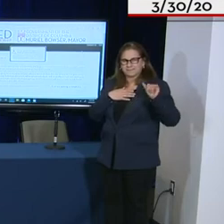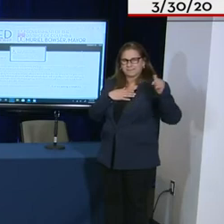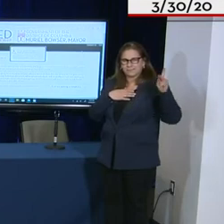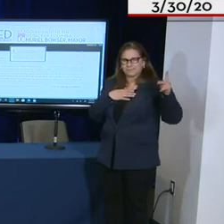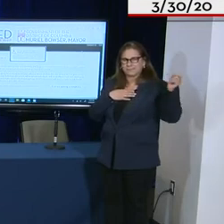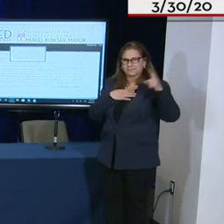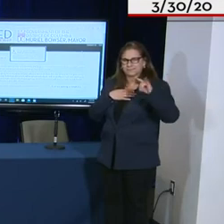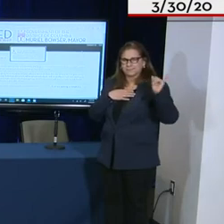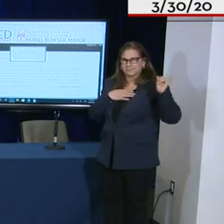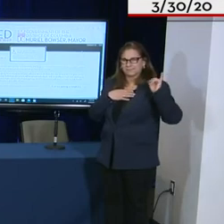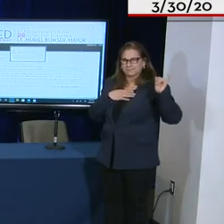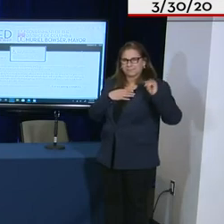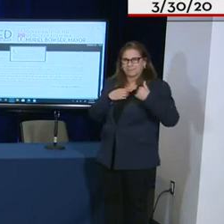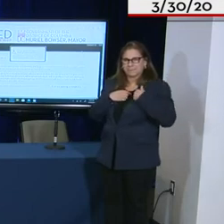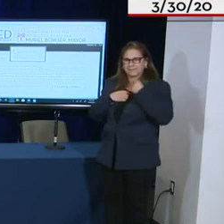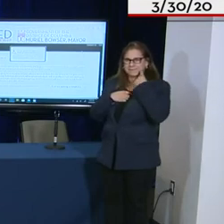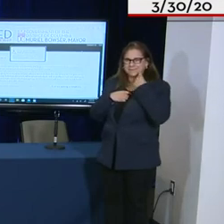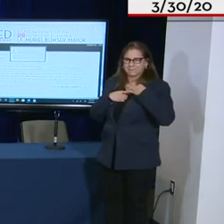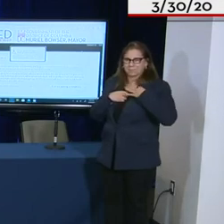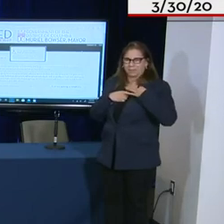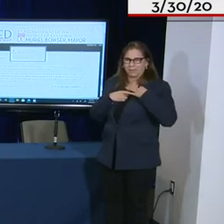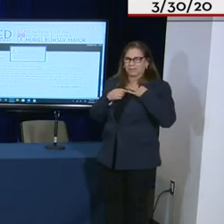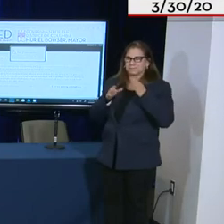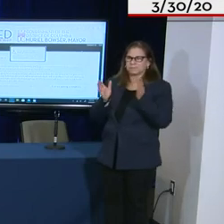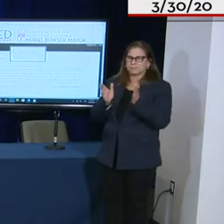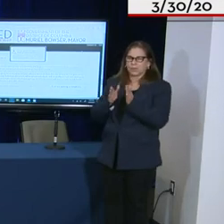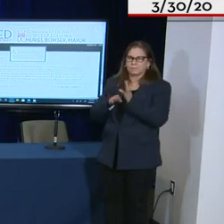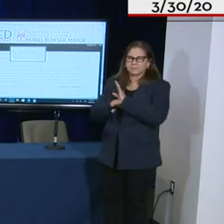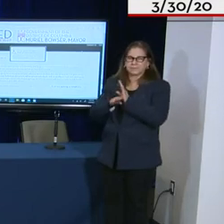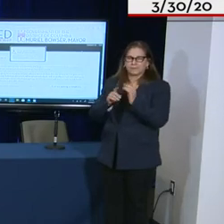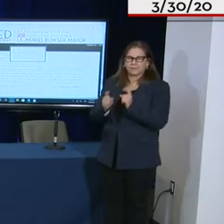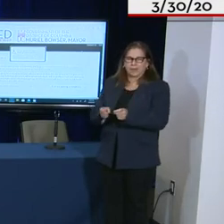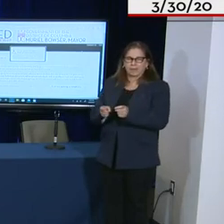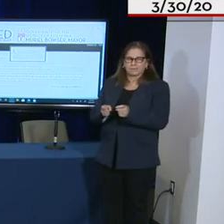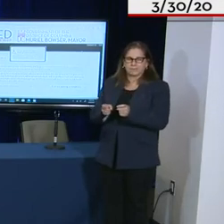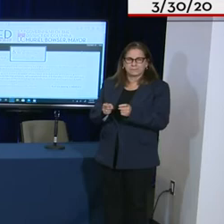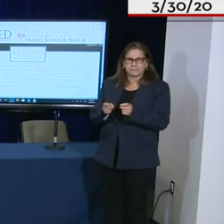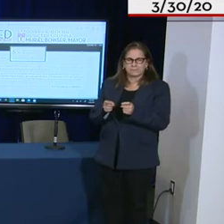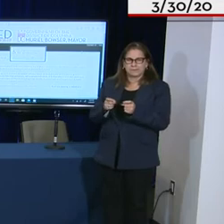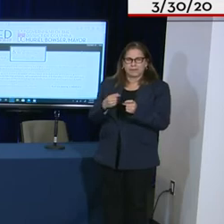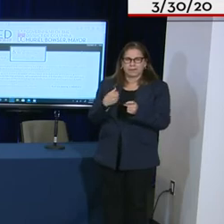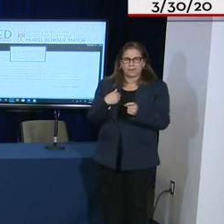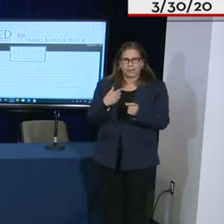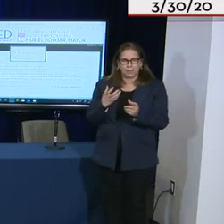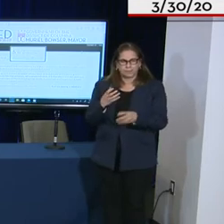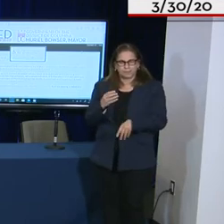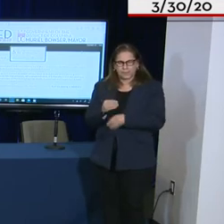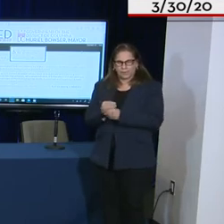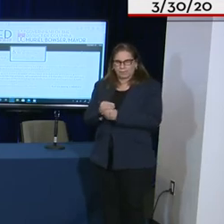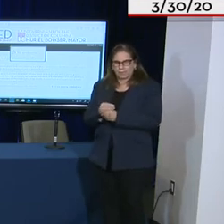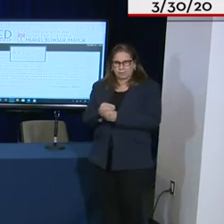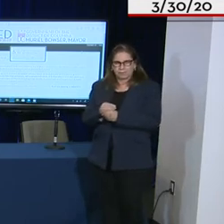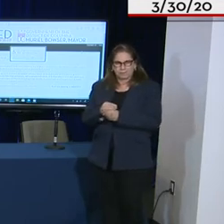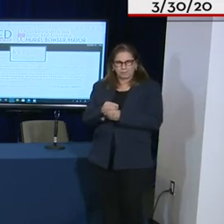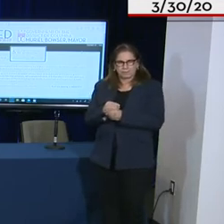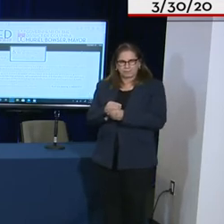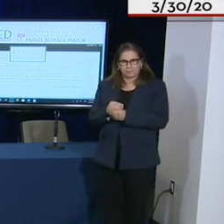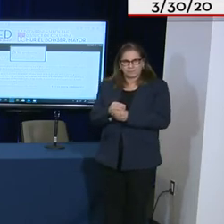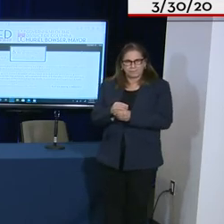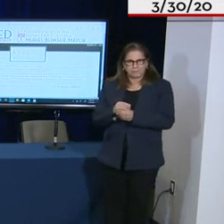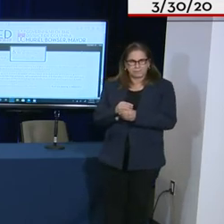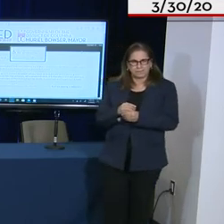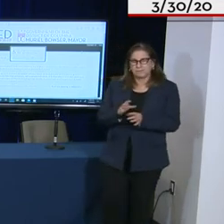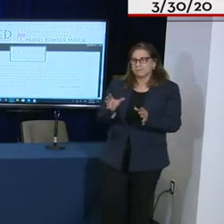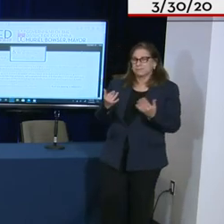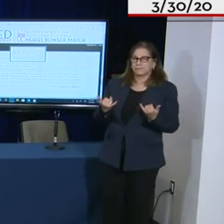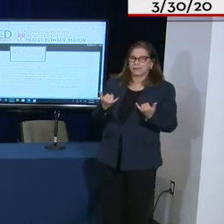small business grant. However, we wanted to acknowledge that a number of we don't have employees. Similarly,